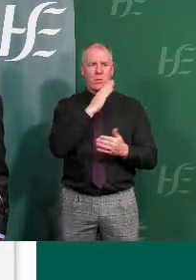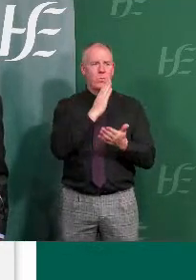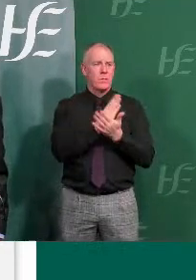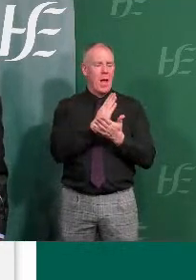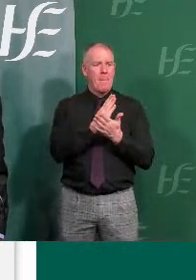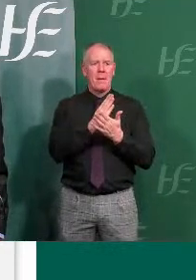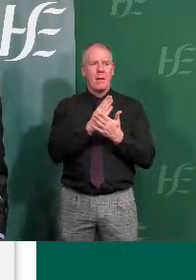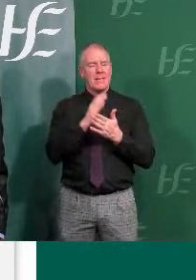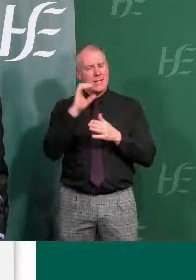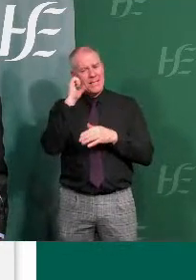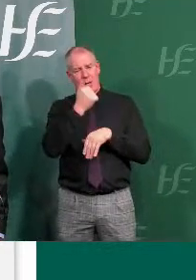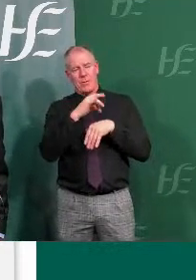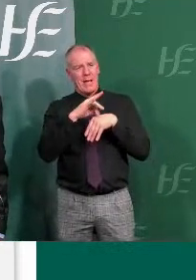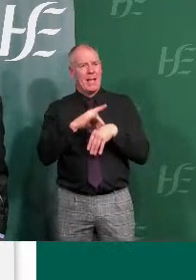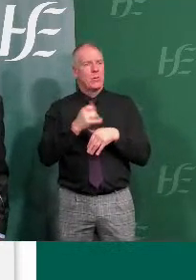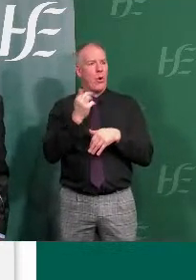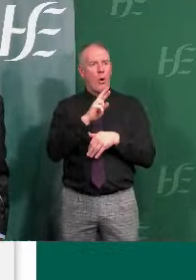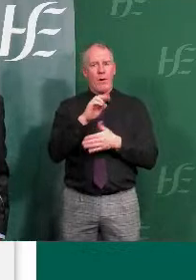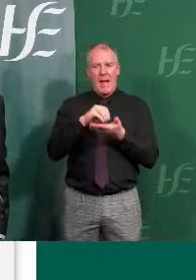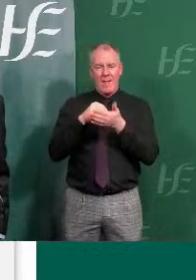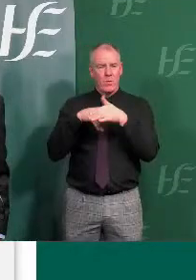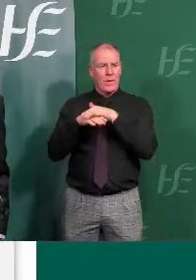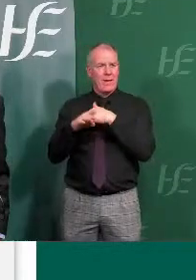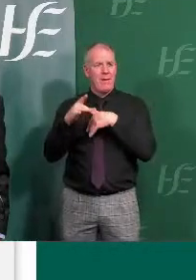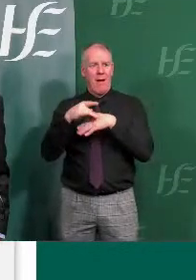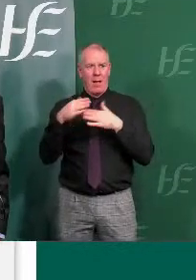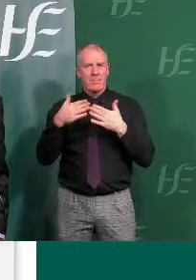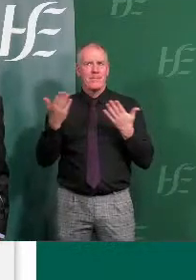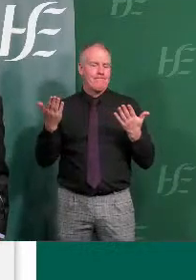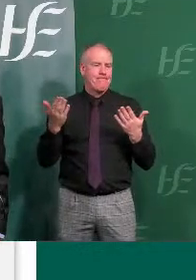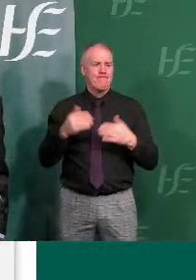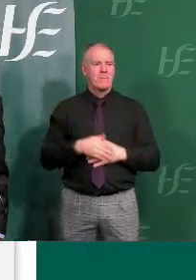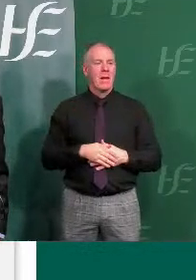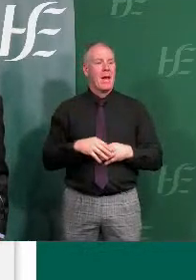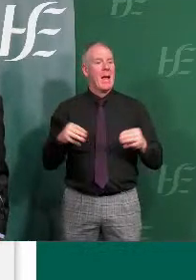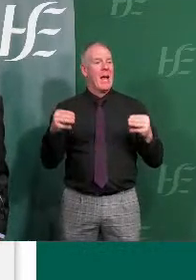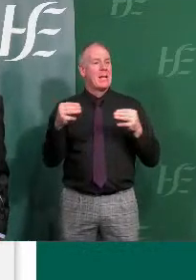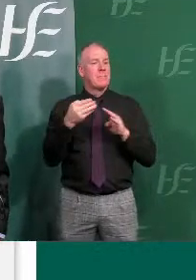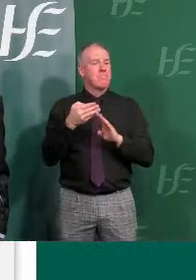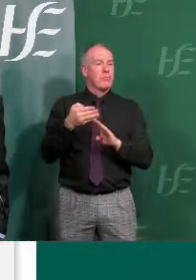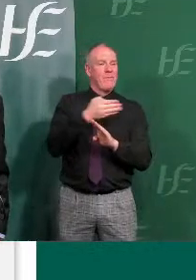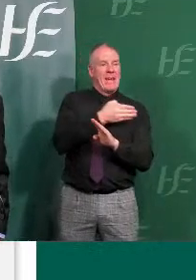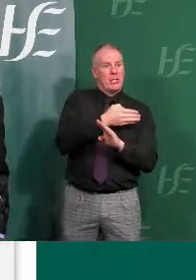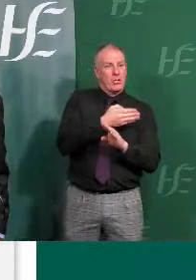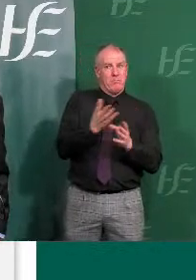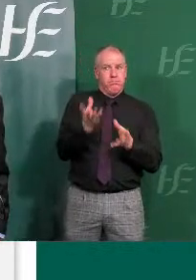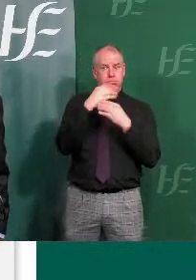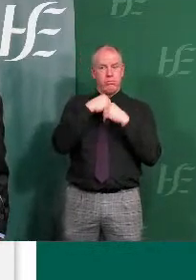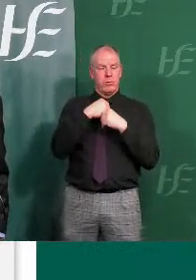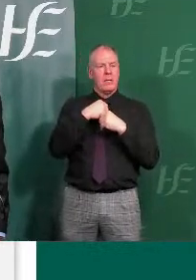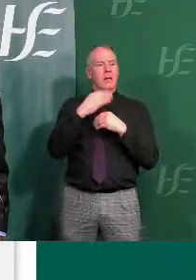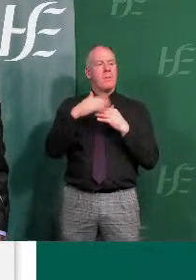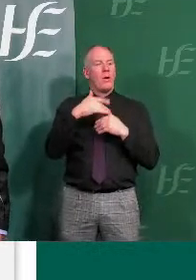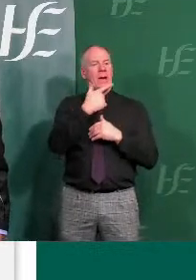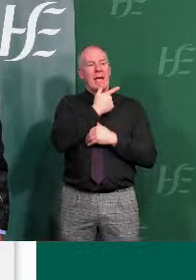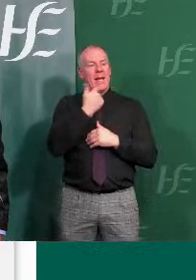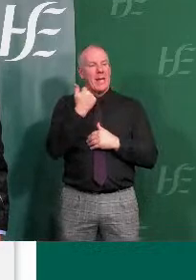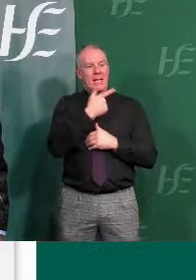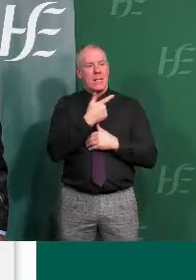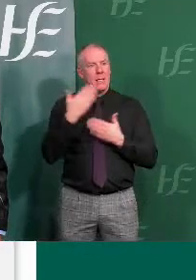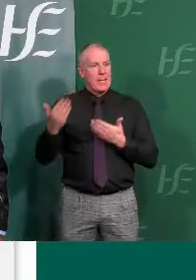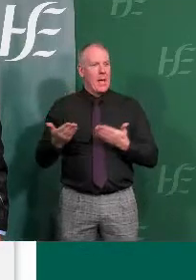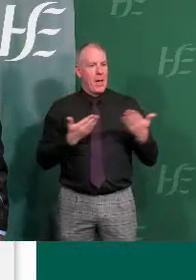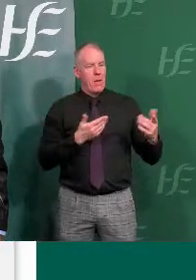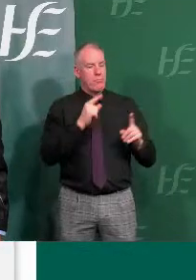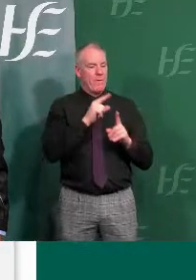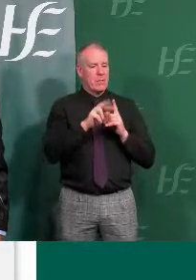severe illness, including hospitalisation and death. And as we've said before, prevention of infection is much easier than treatment. So now I'd like to hand you over to